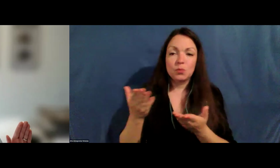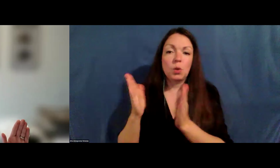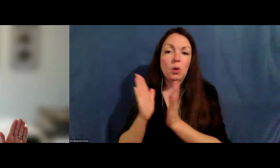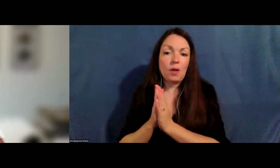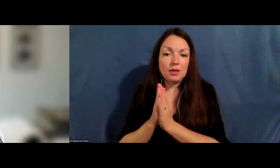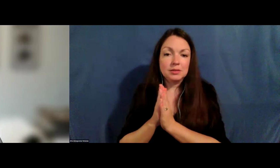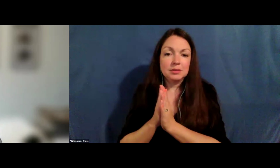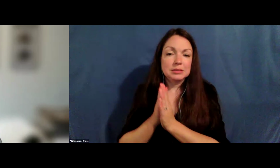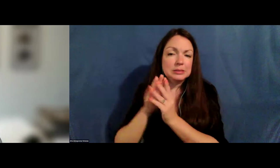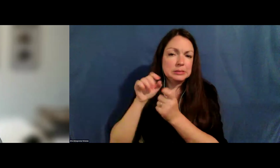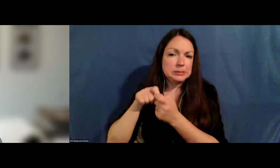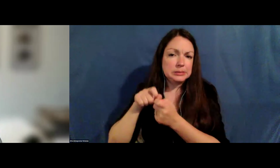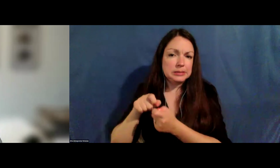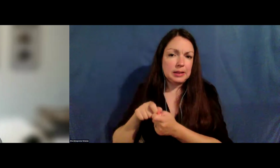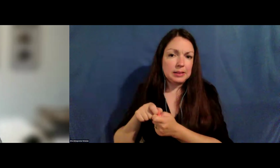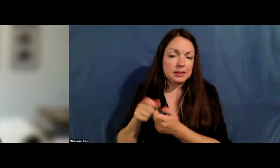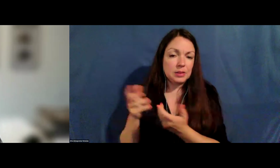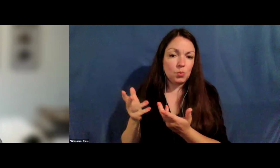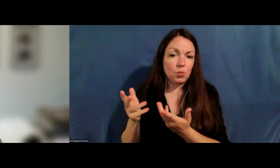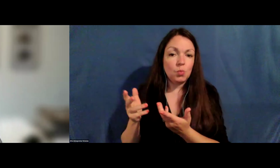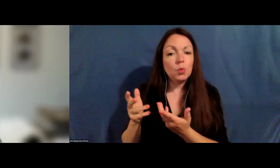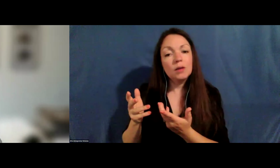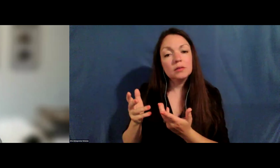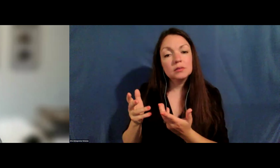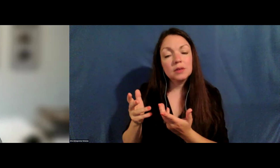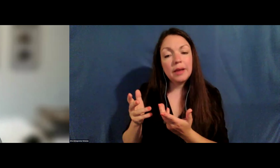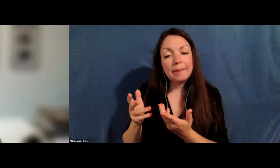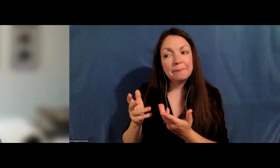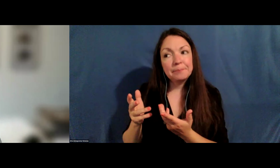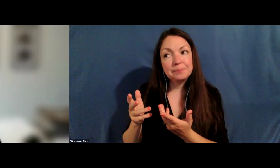detail about what the particular